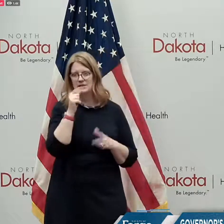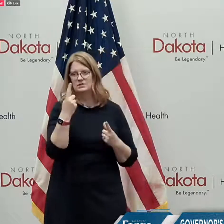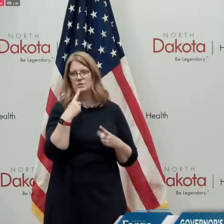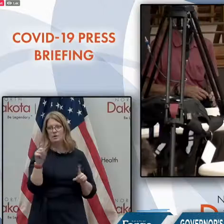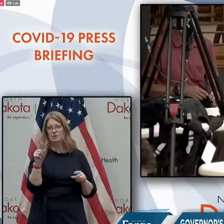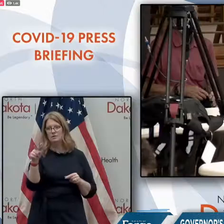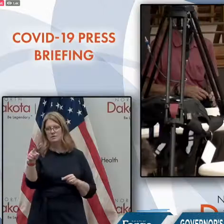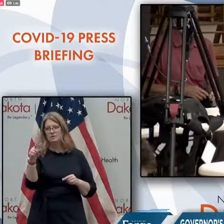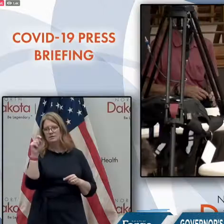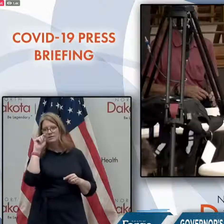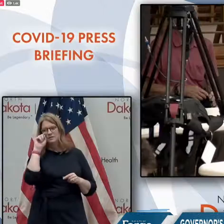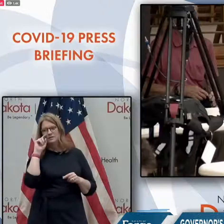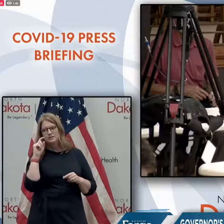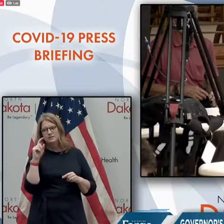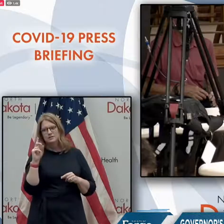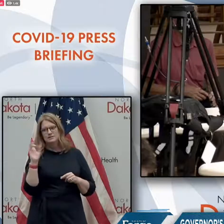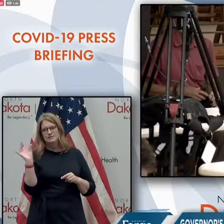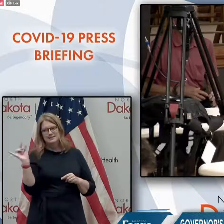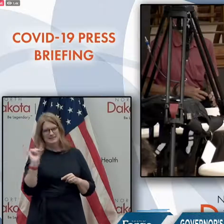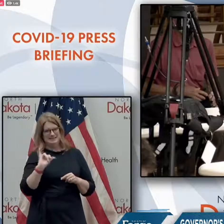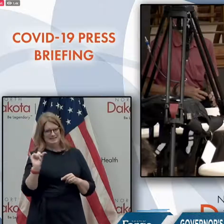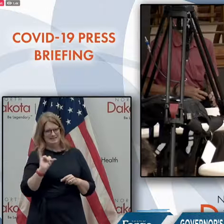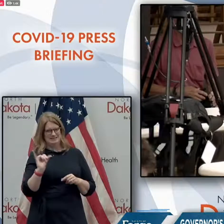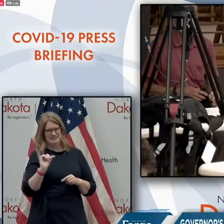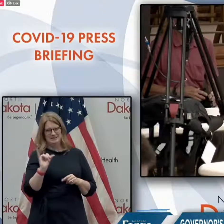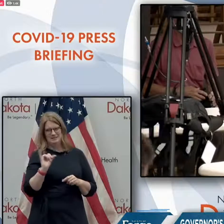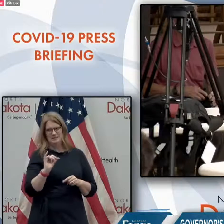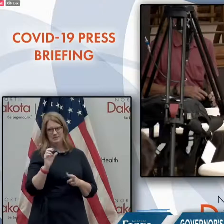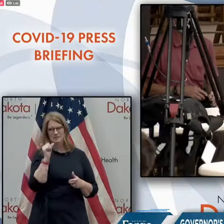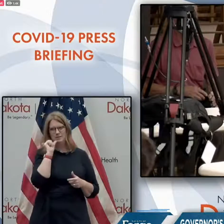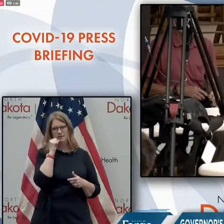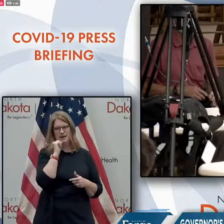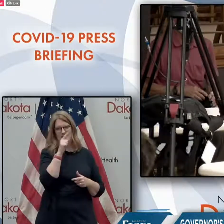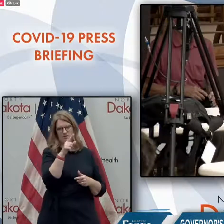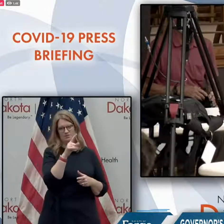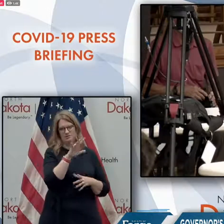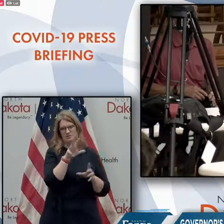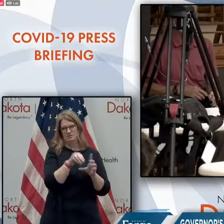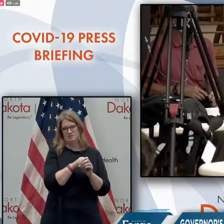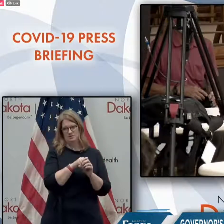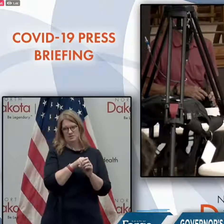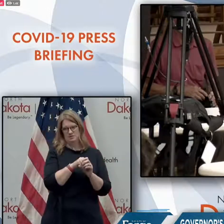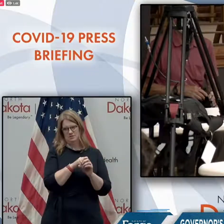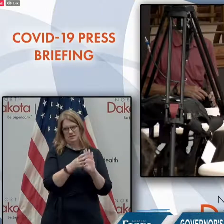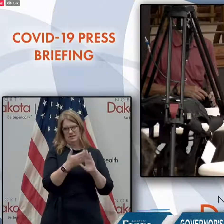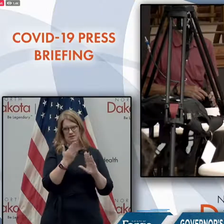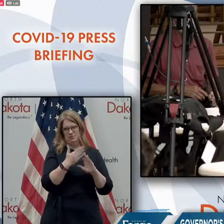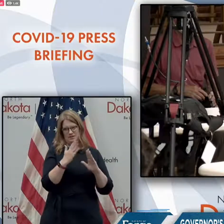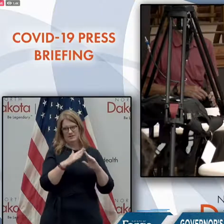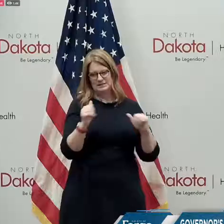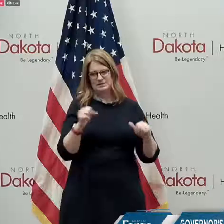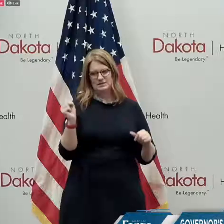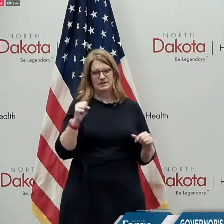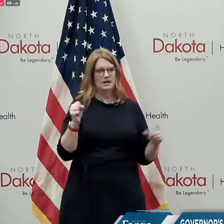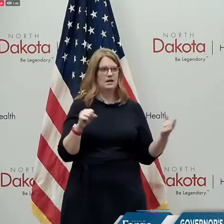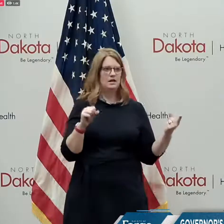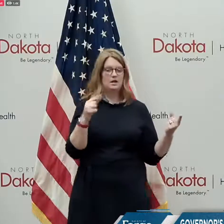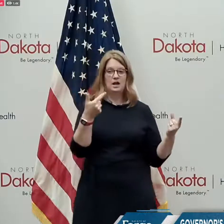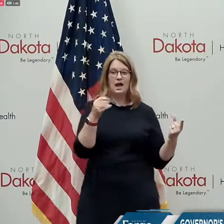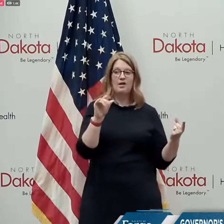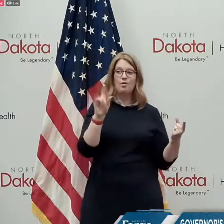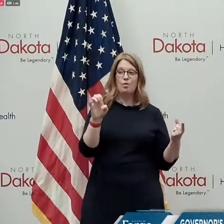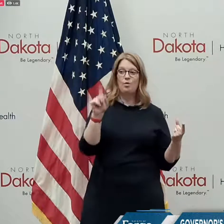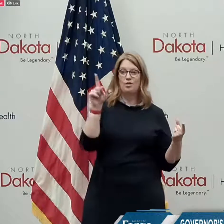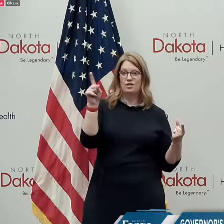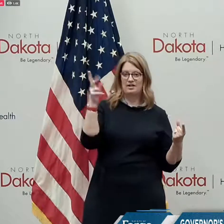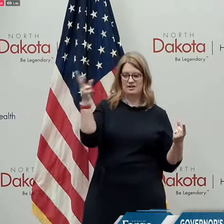So they're basically the same thing, it's just Apple's already put that in as part of their operating system? Yeah, and Google has put it